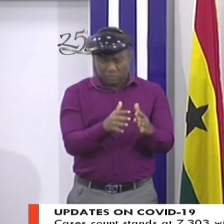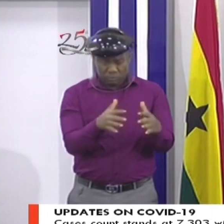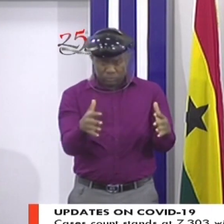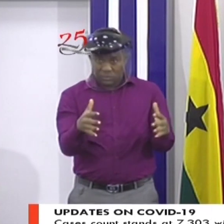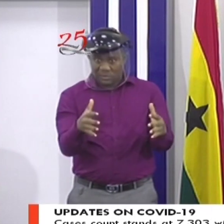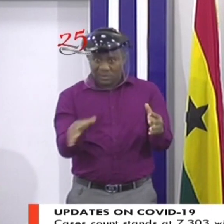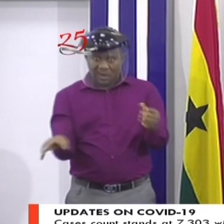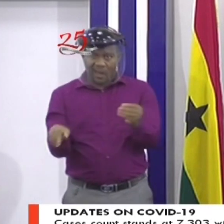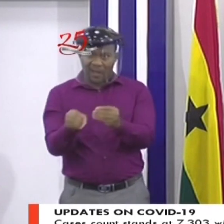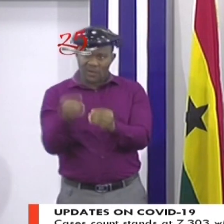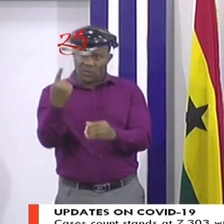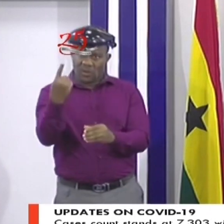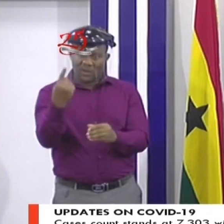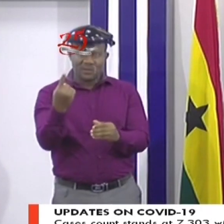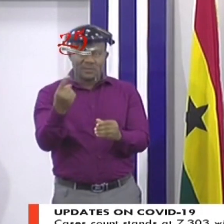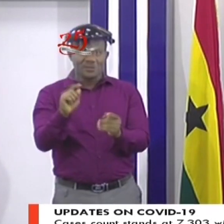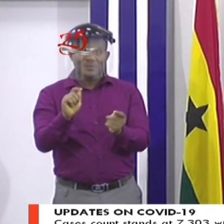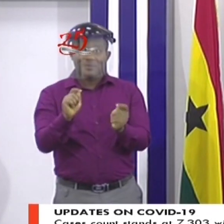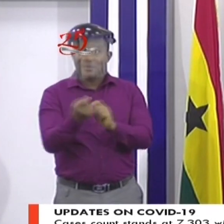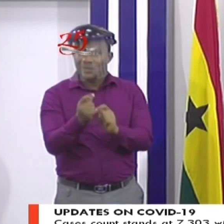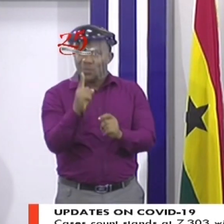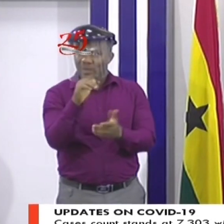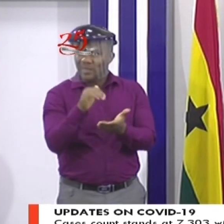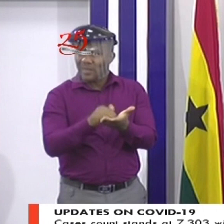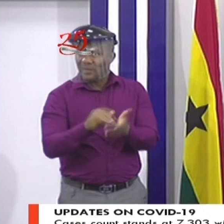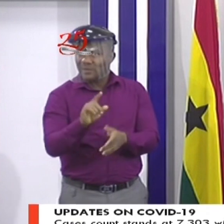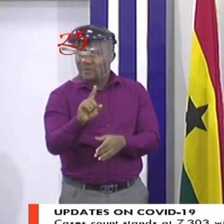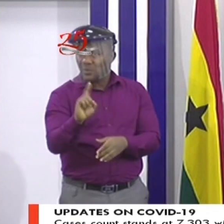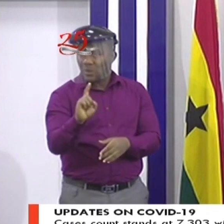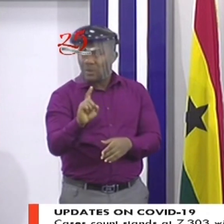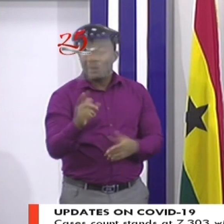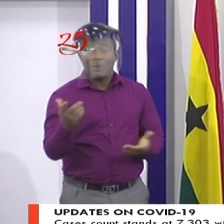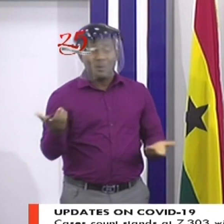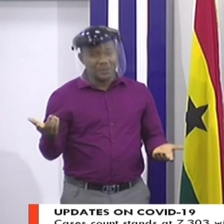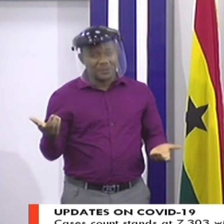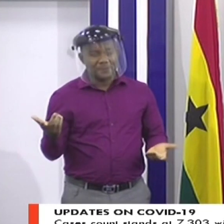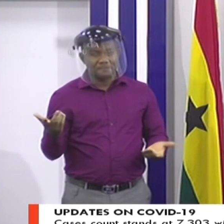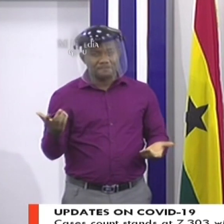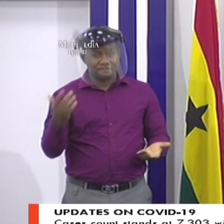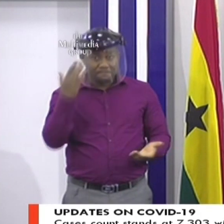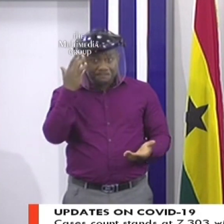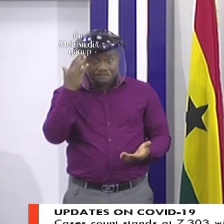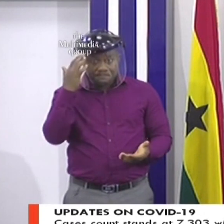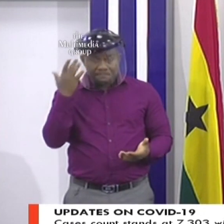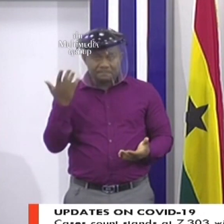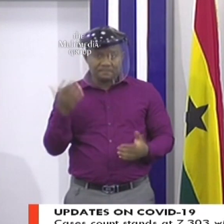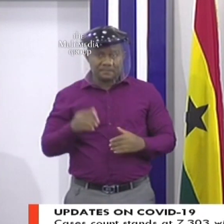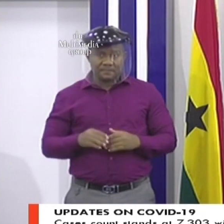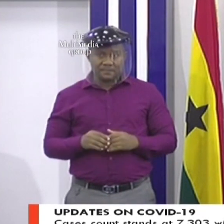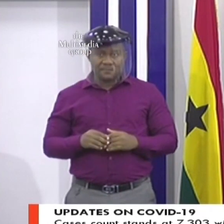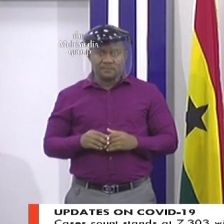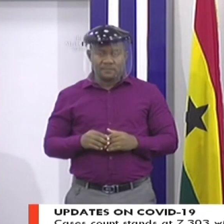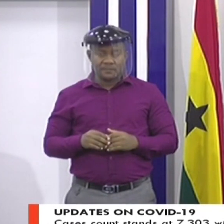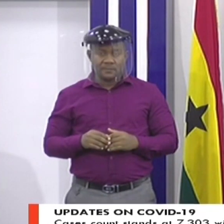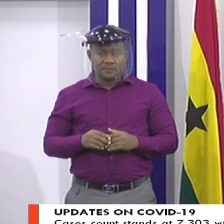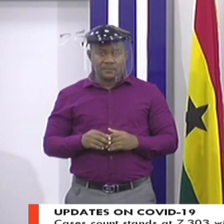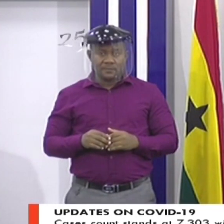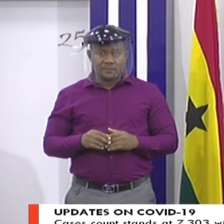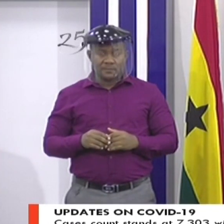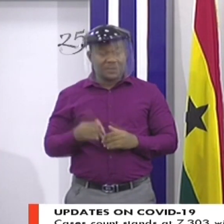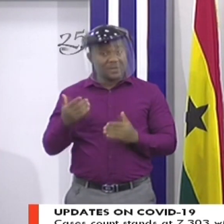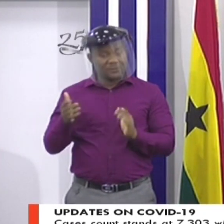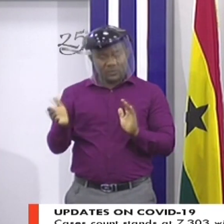1,001. The cumulative will never come down. What is important is the rate of increase, which